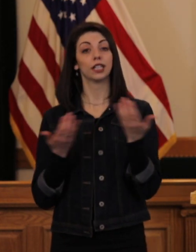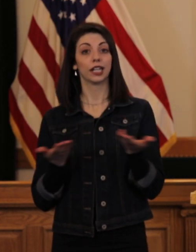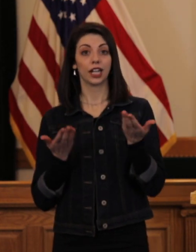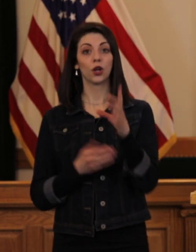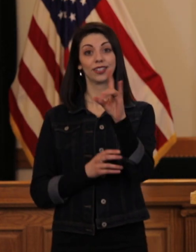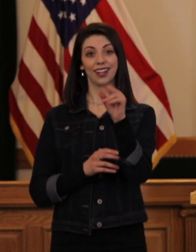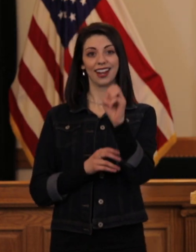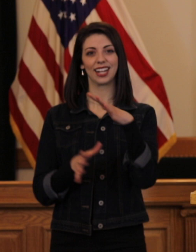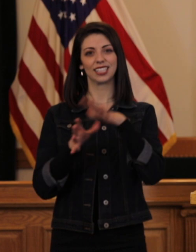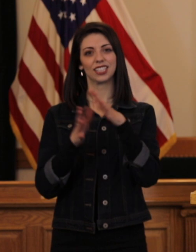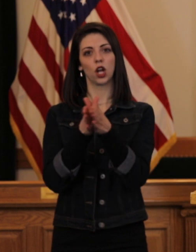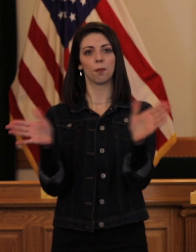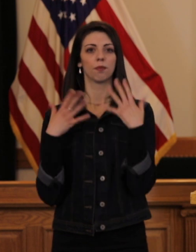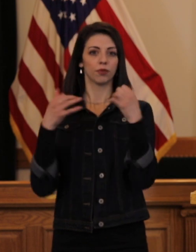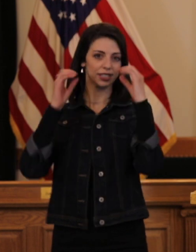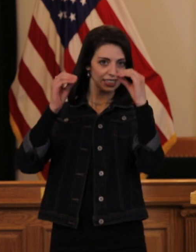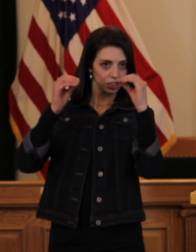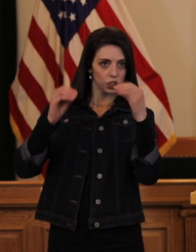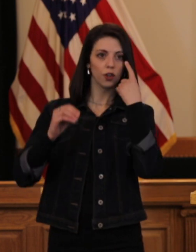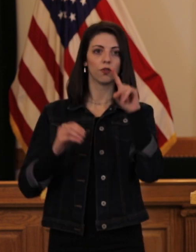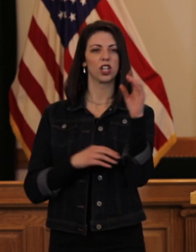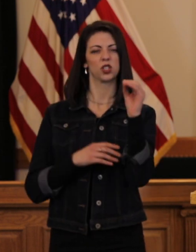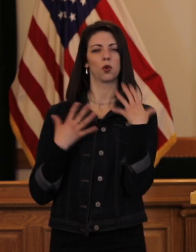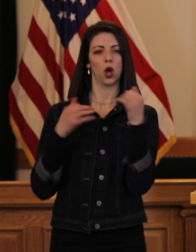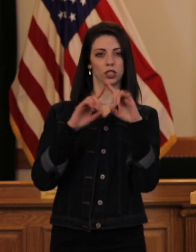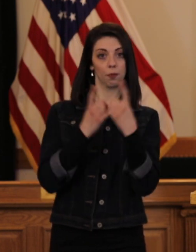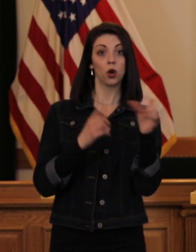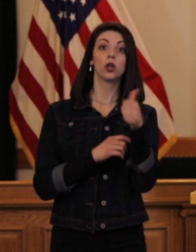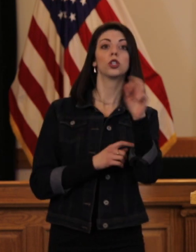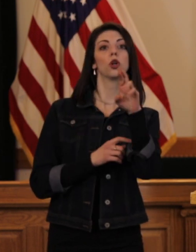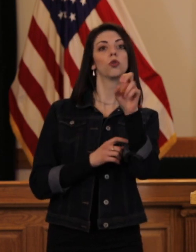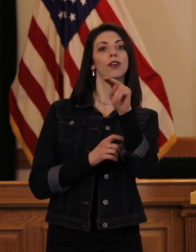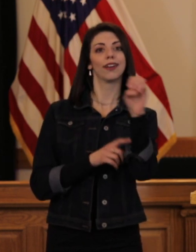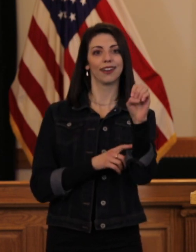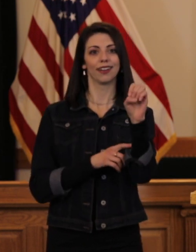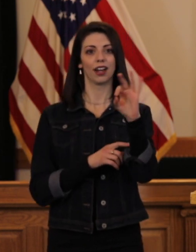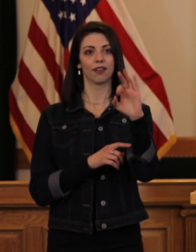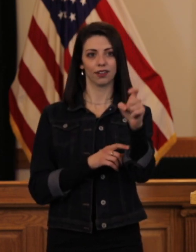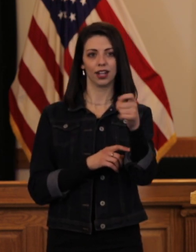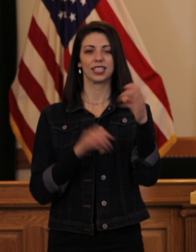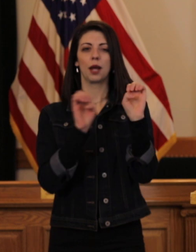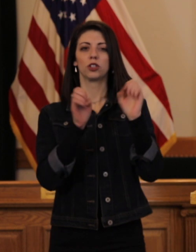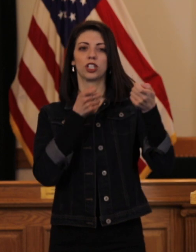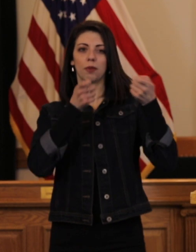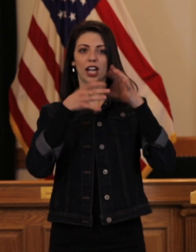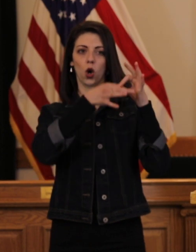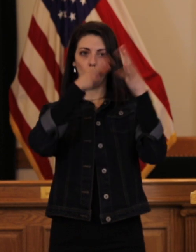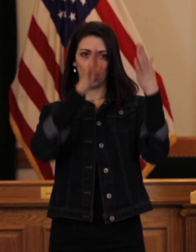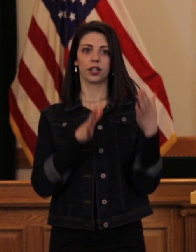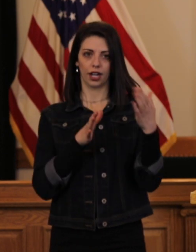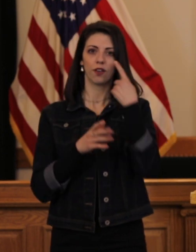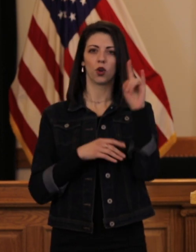Senior Public Health Educator for the Oswego County Health Department, Renee Fox, Emergency Management Coordinator for the Oswego County